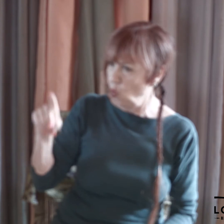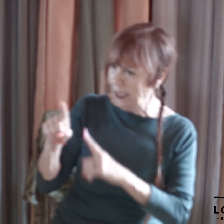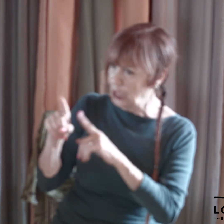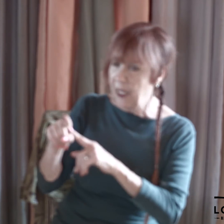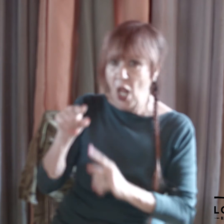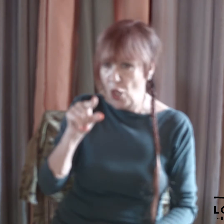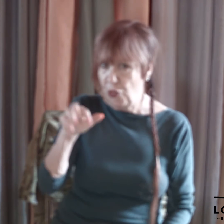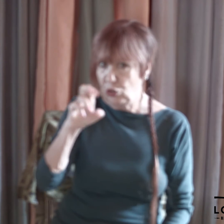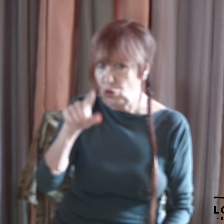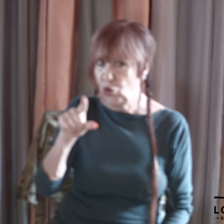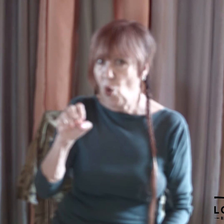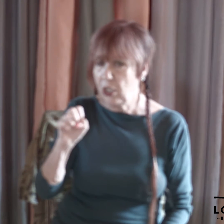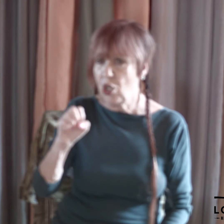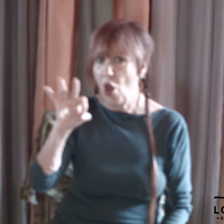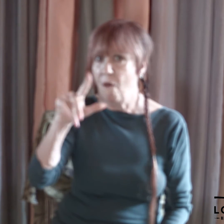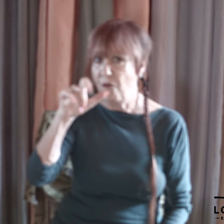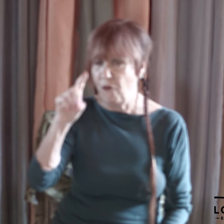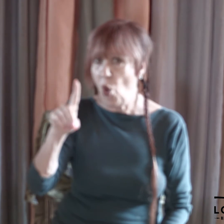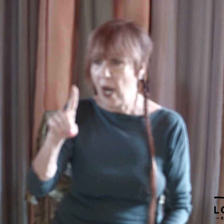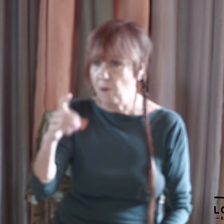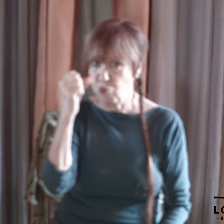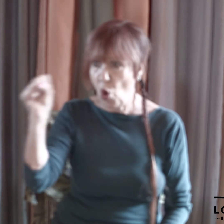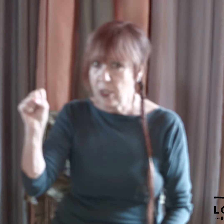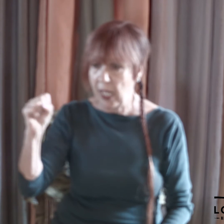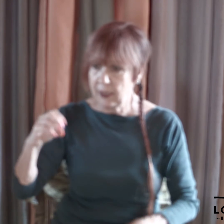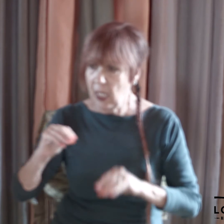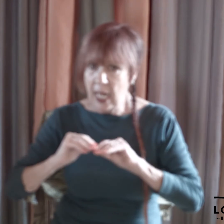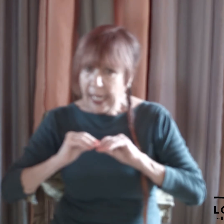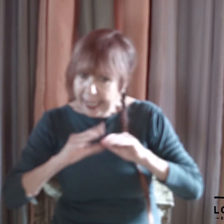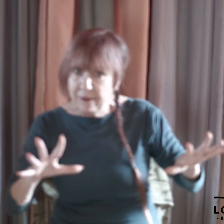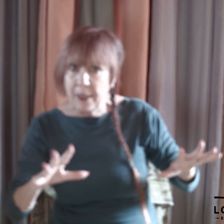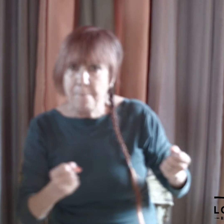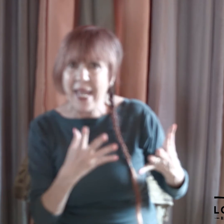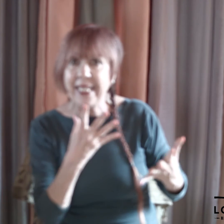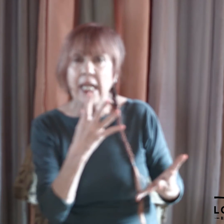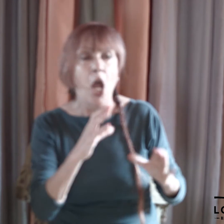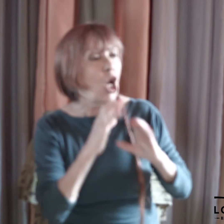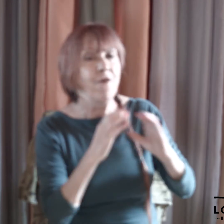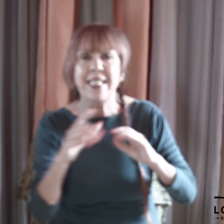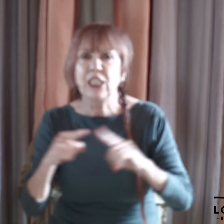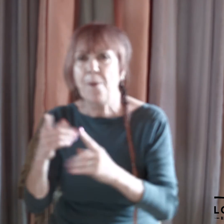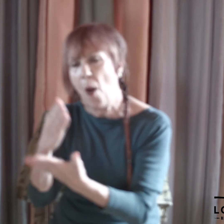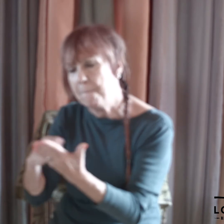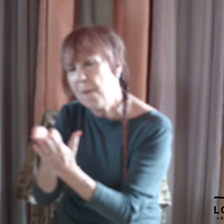George Floyd protests sparked many conversations about budgetary priorities. The